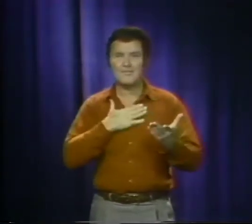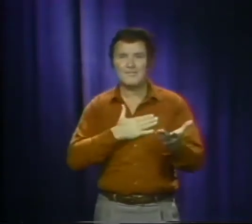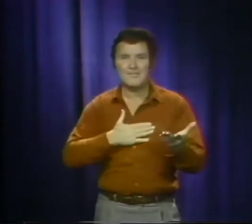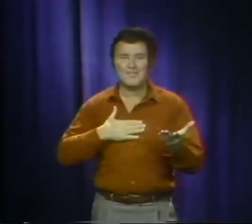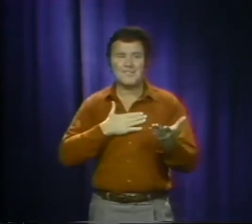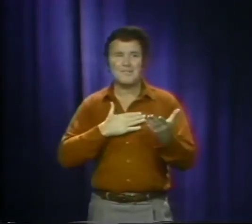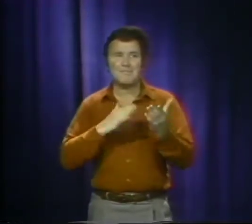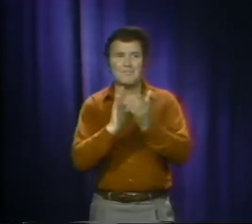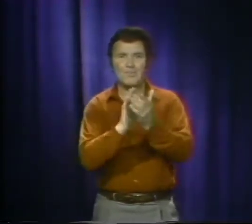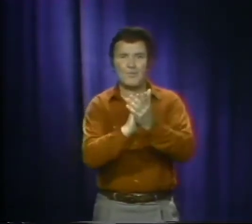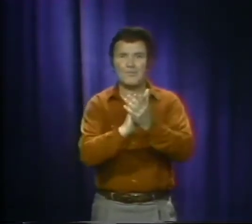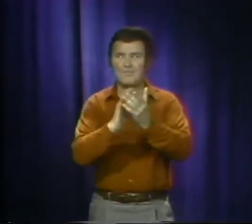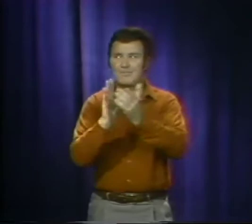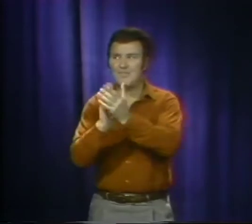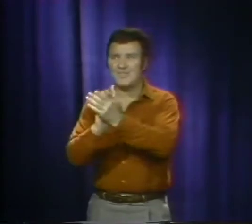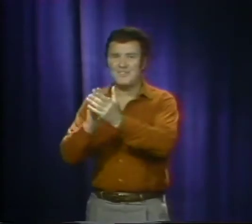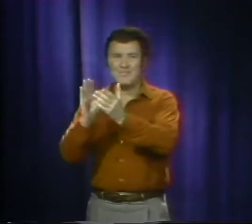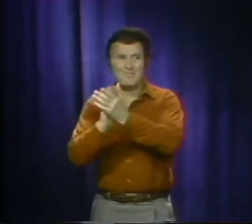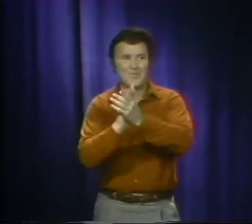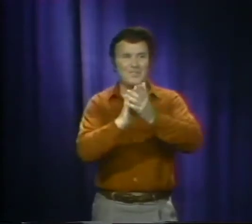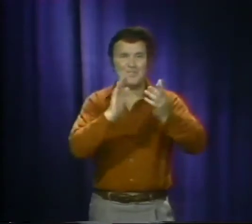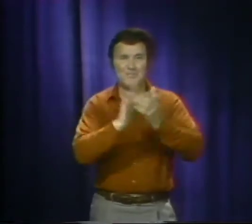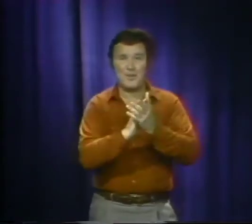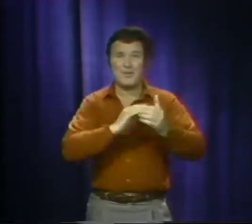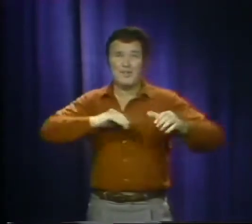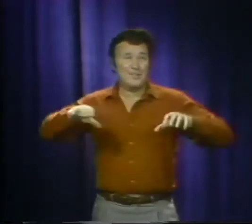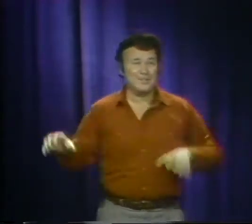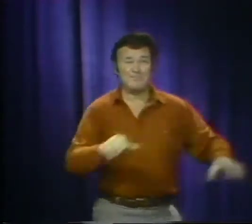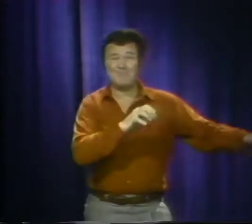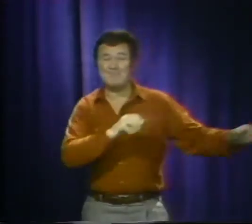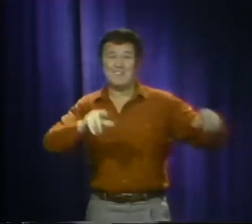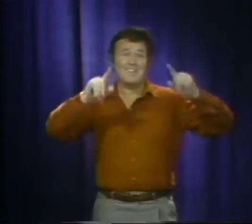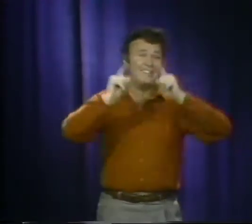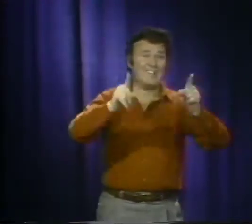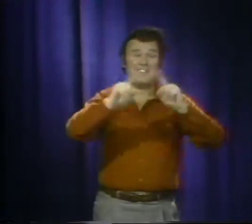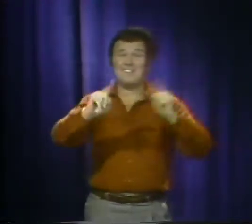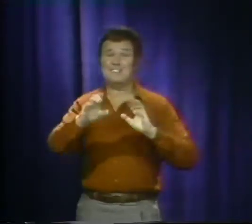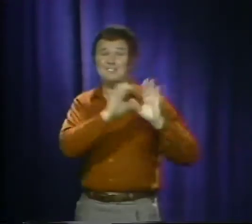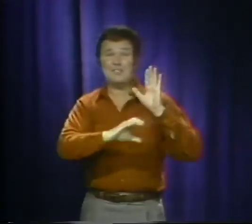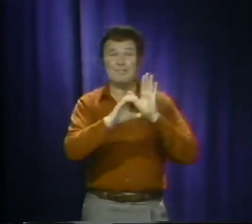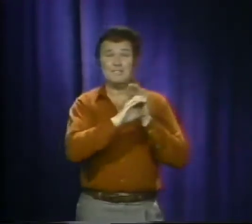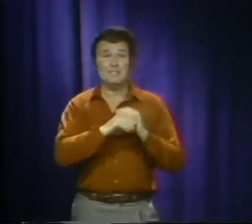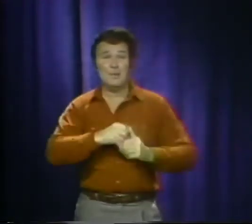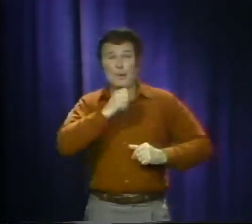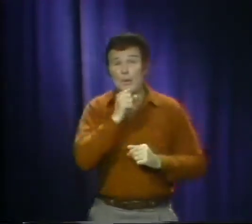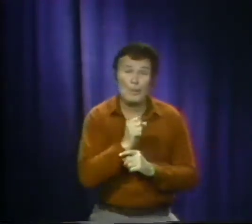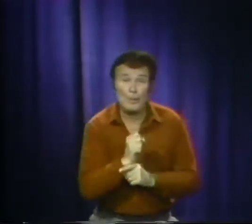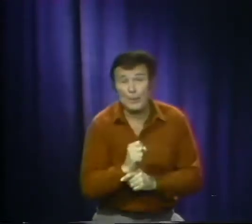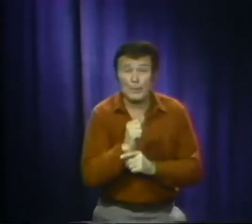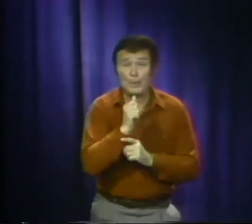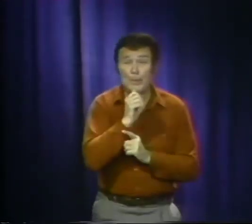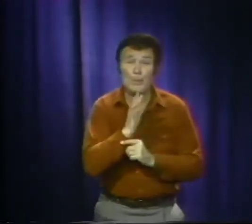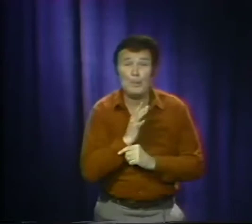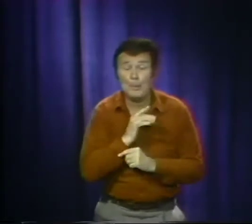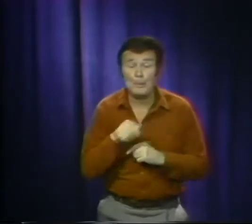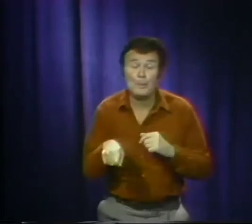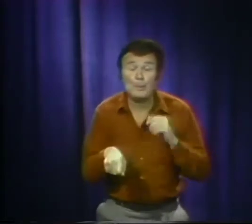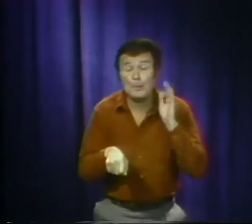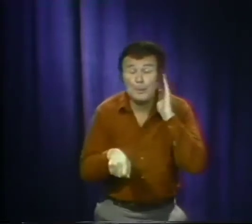People began to enjoy them. They started to applaud and I acted out different characters. An old lady hobbling along